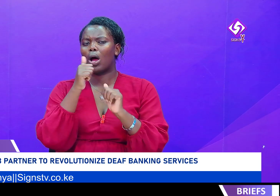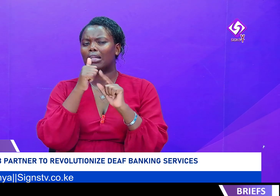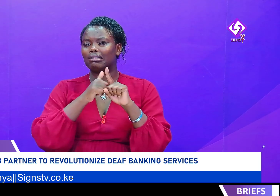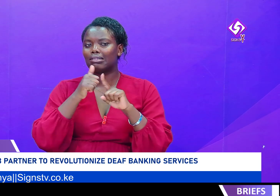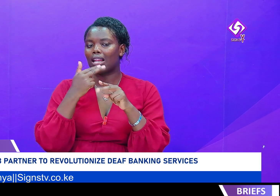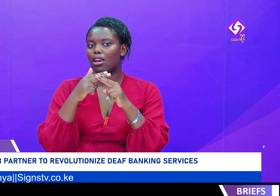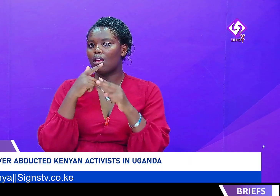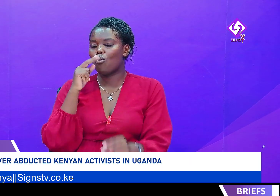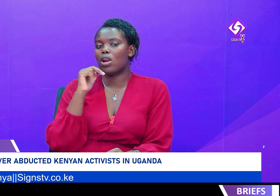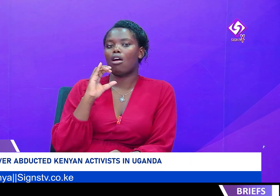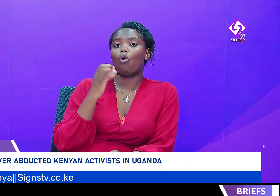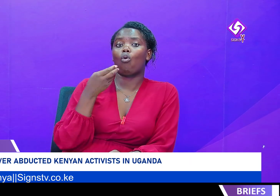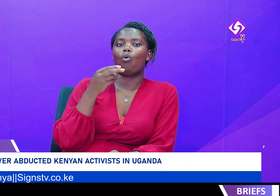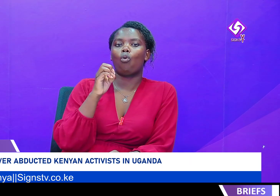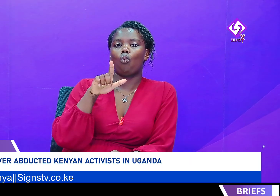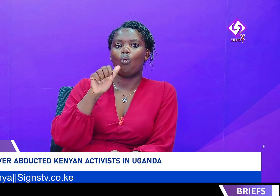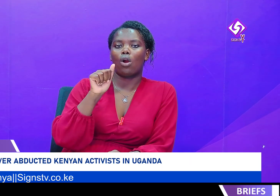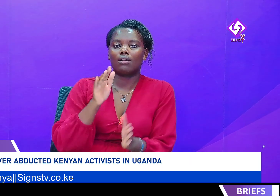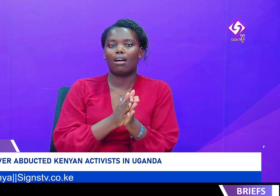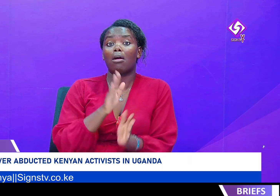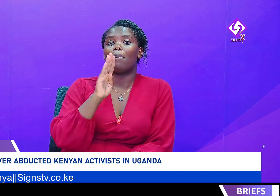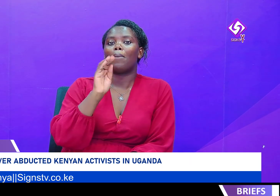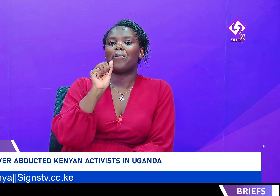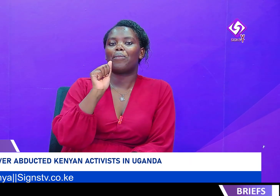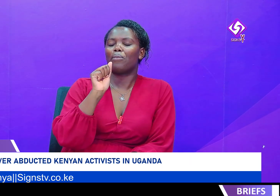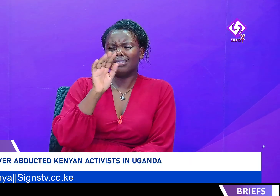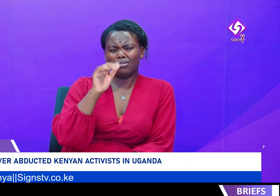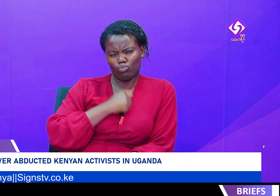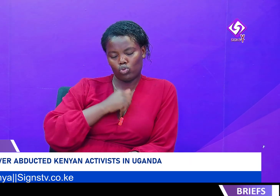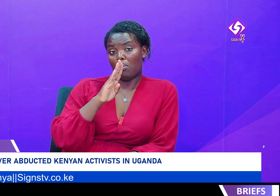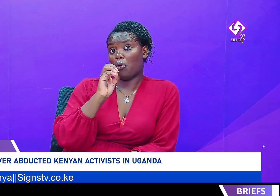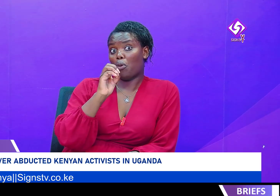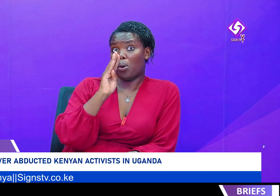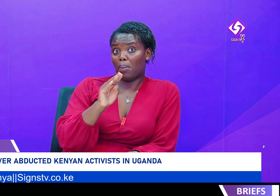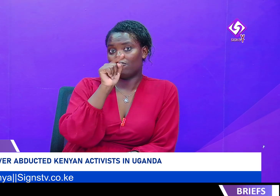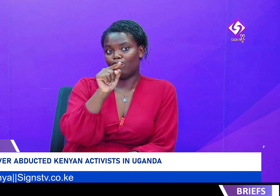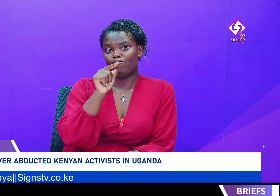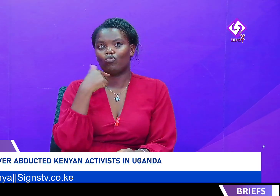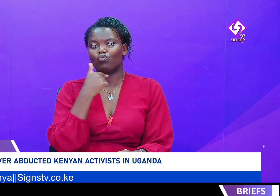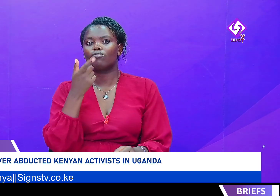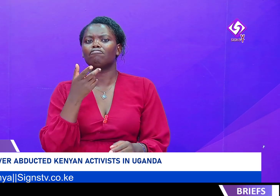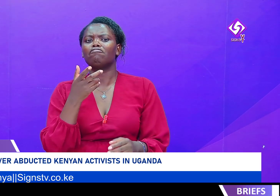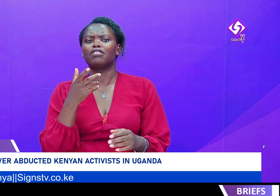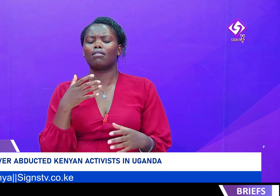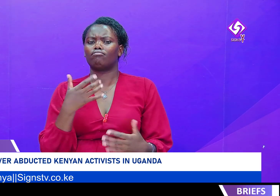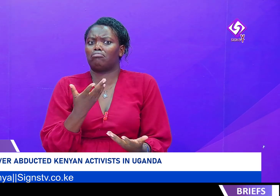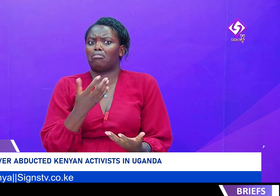alarm is mounting in the country following the disappearance of two prominent Kenya activists, Nicholas Oyo and Bob Jagi, who were